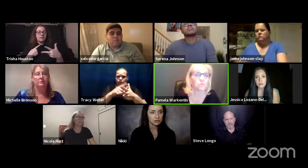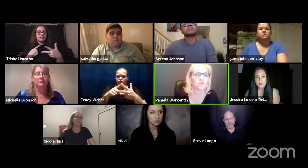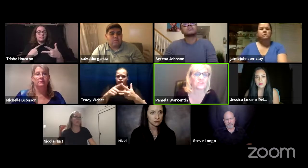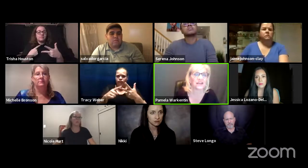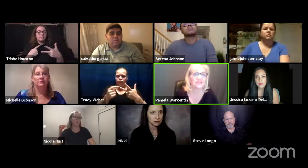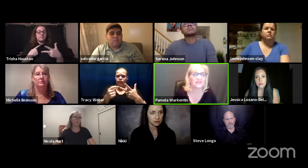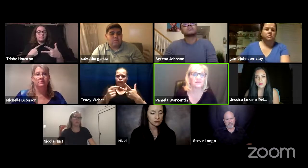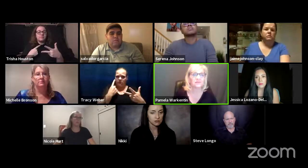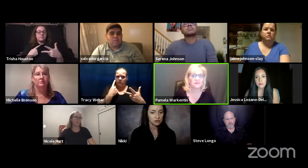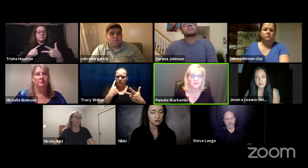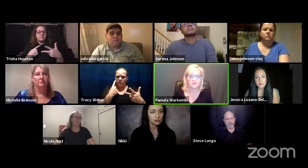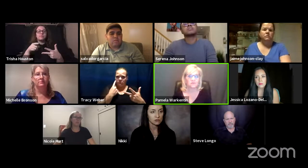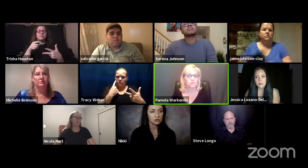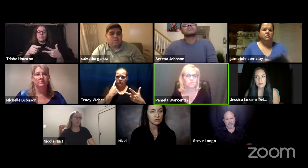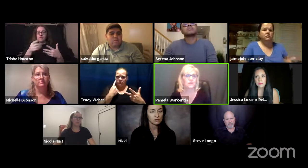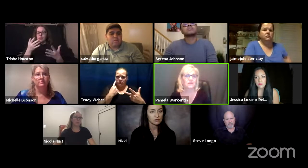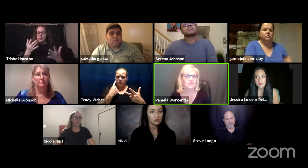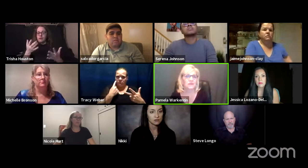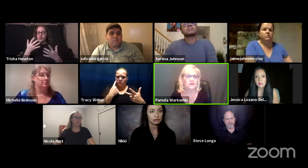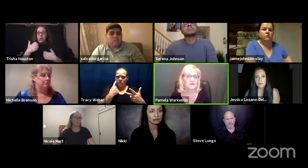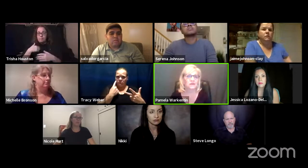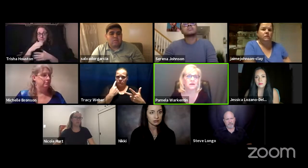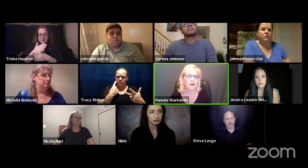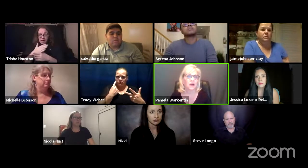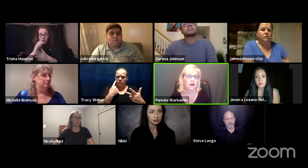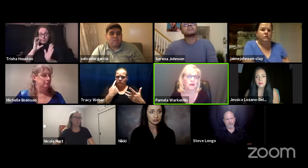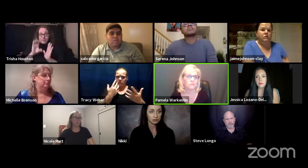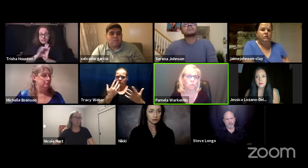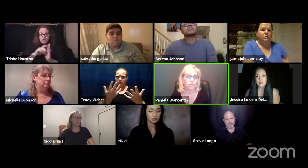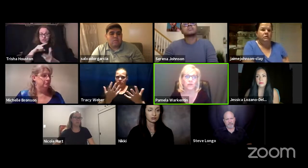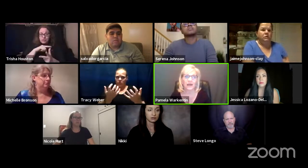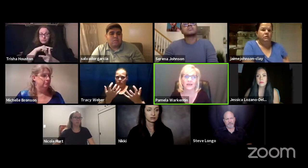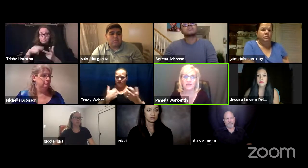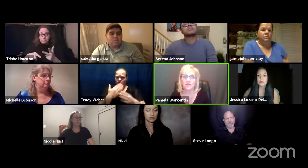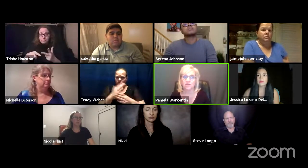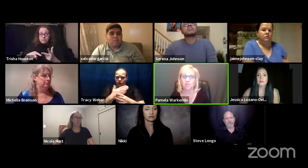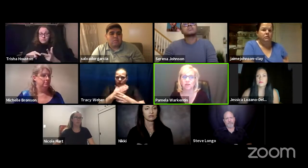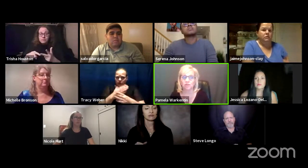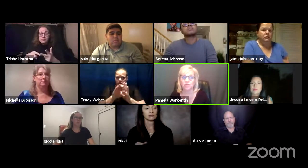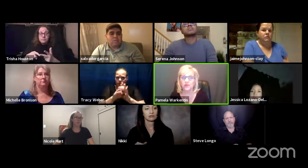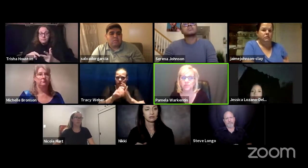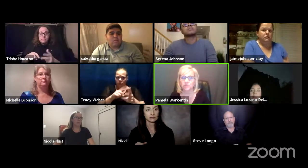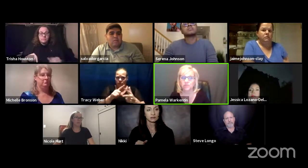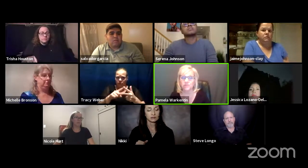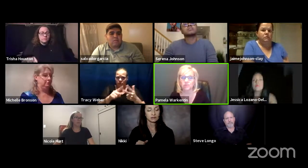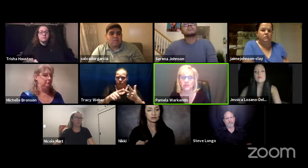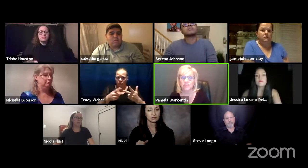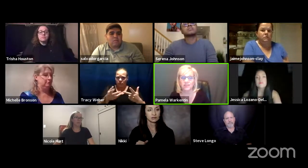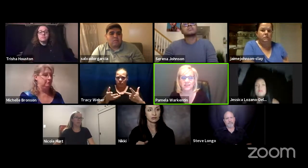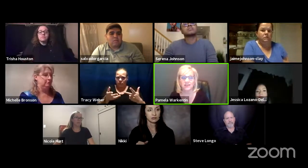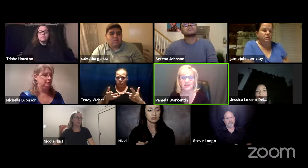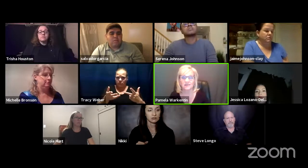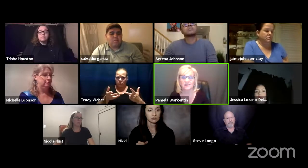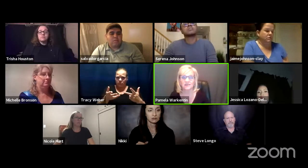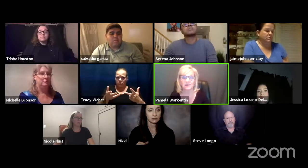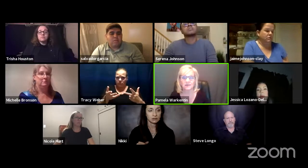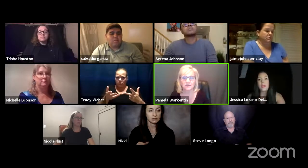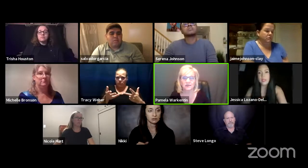were sent to me. Would you like me to share those pictures on the screen, Jessica?